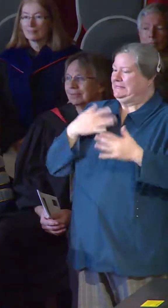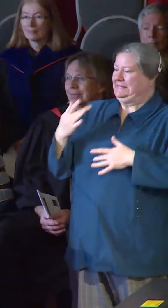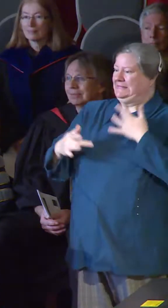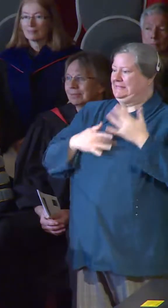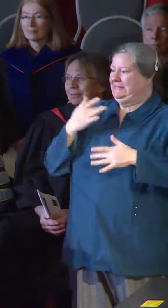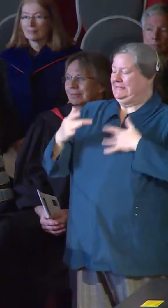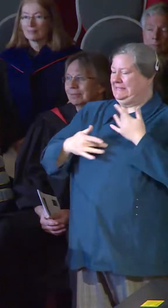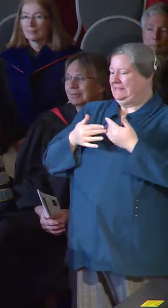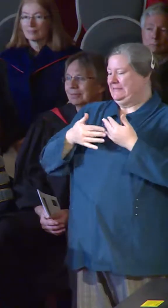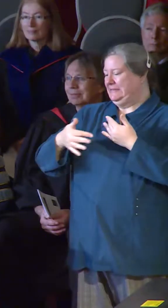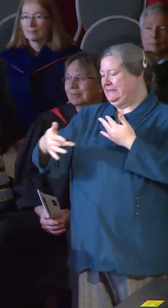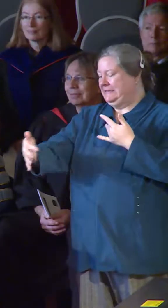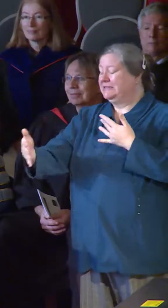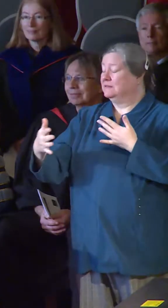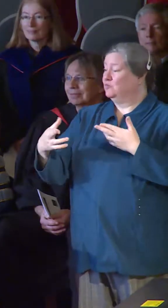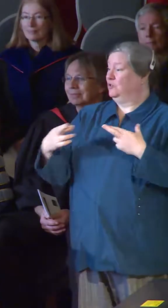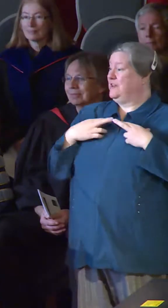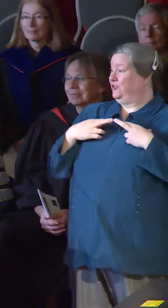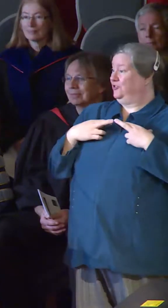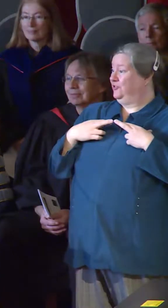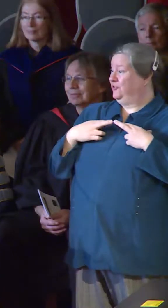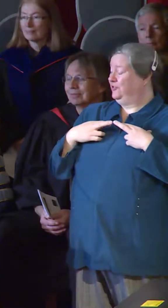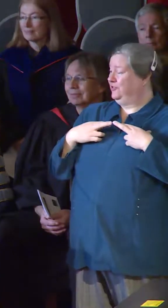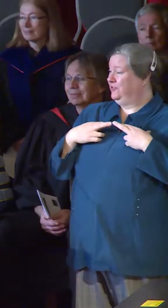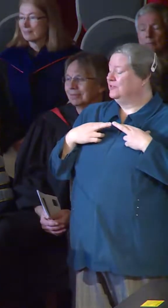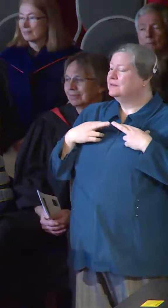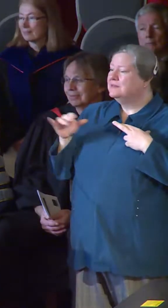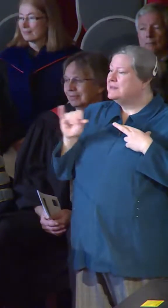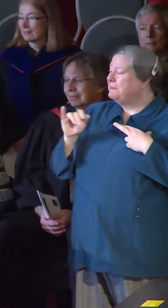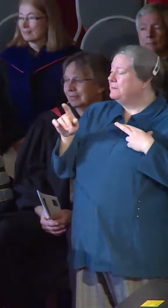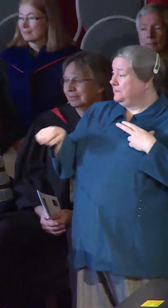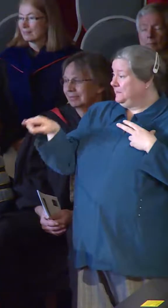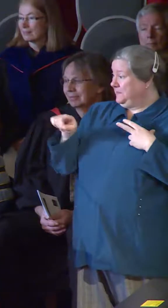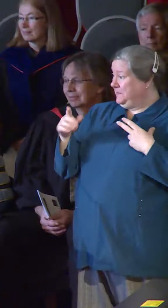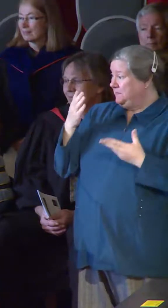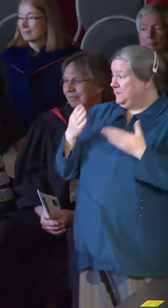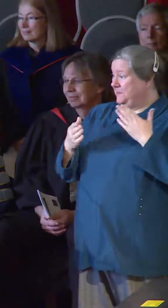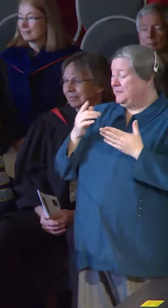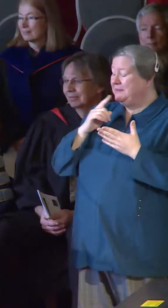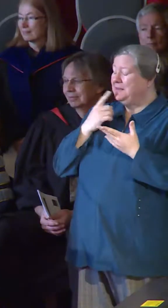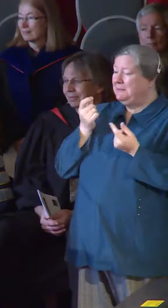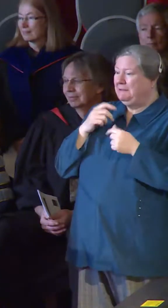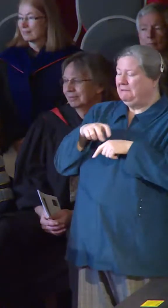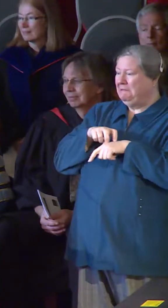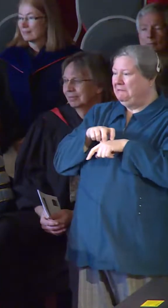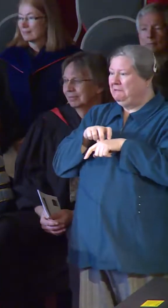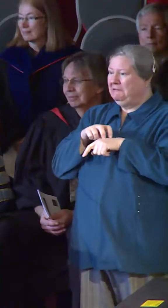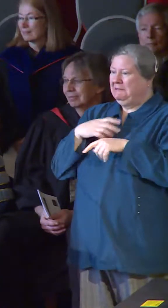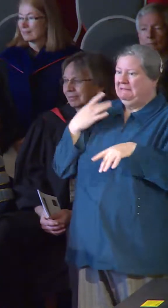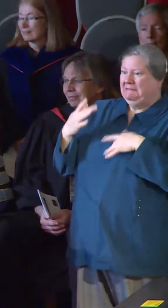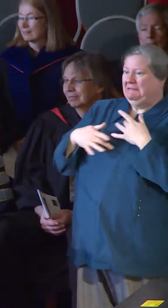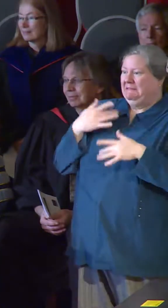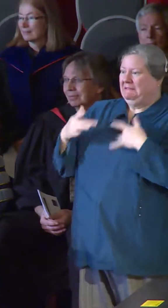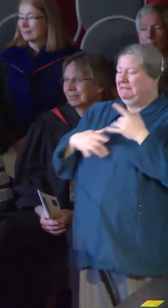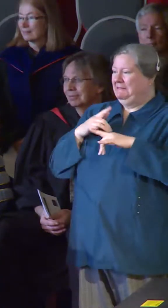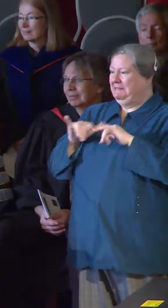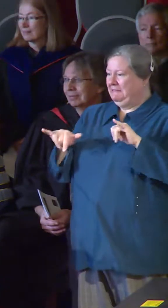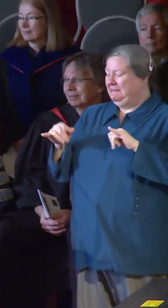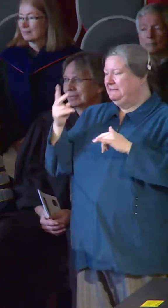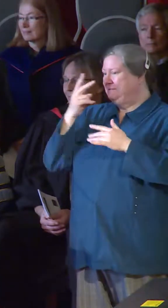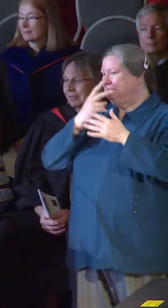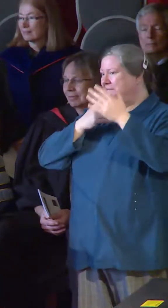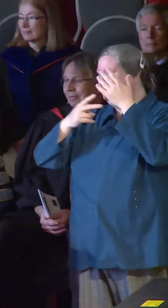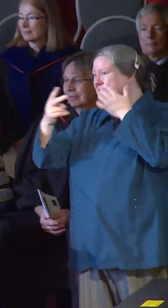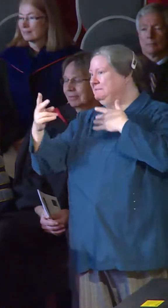future as a retiree, in the way that you may be looking forward slightly apprehensively but also excitedly as you face